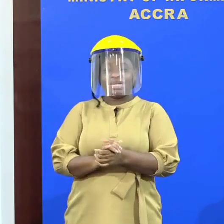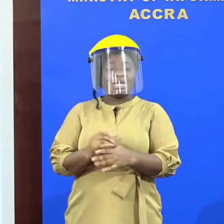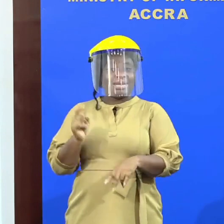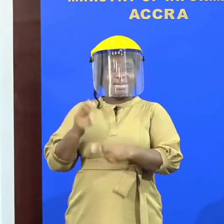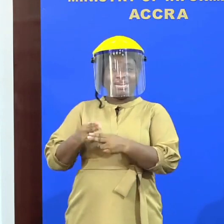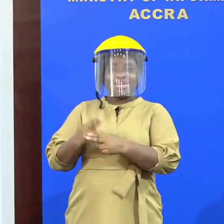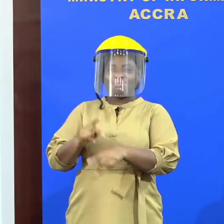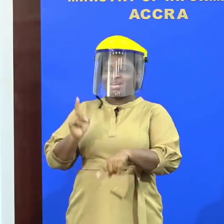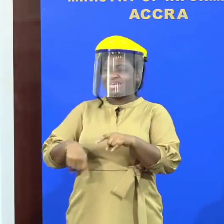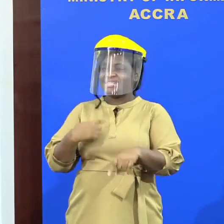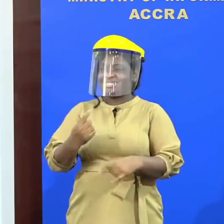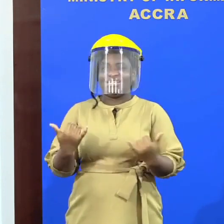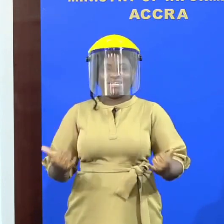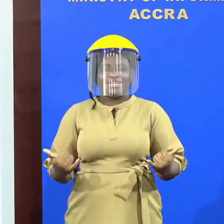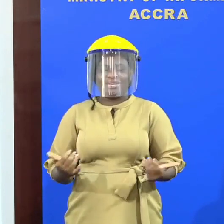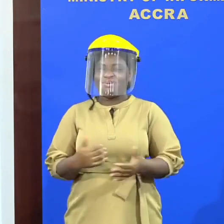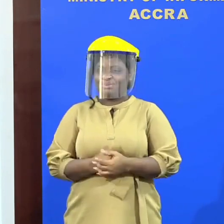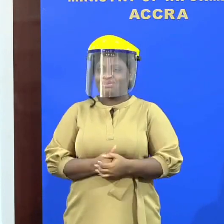here.